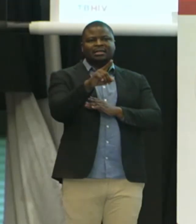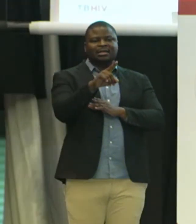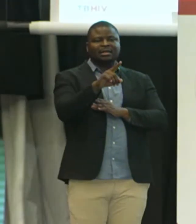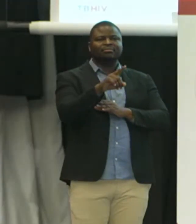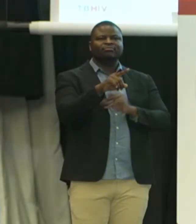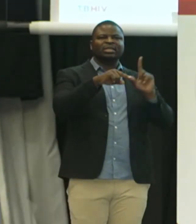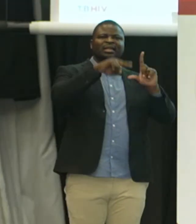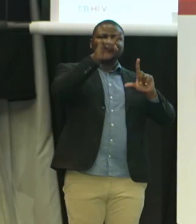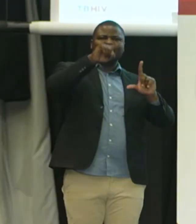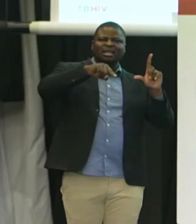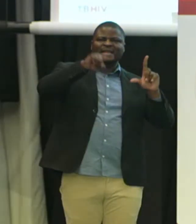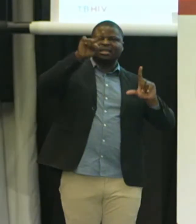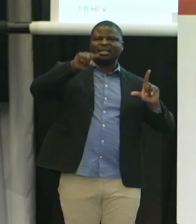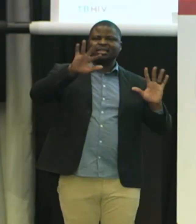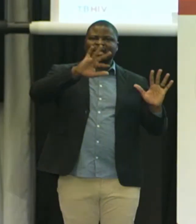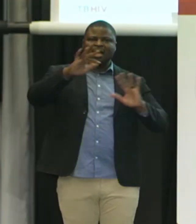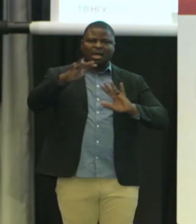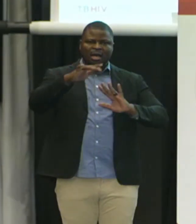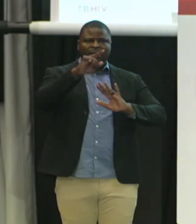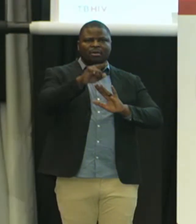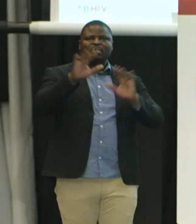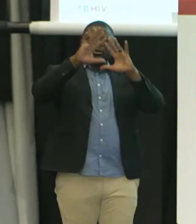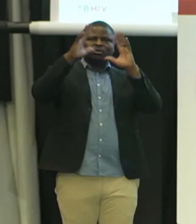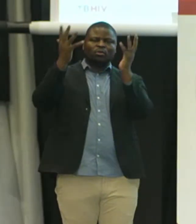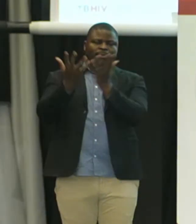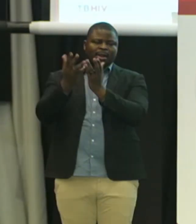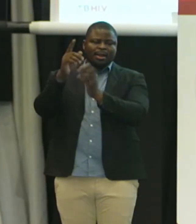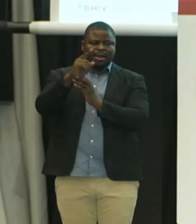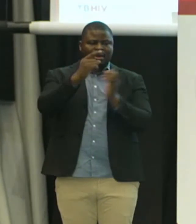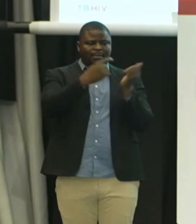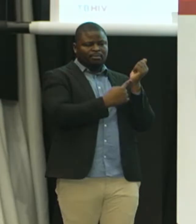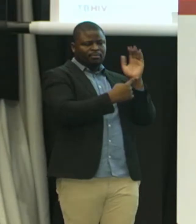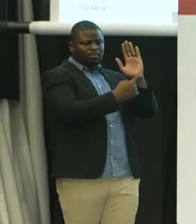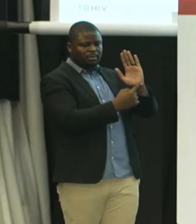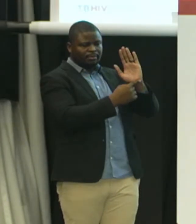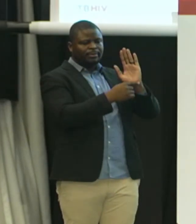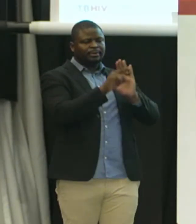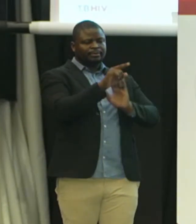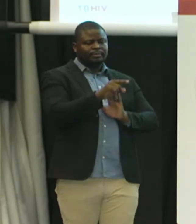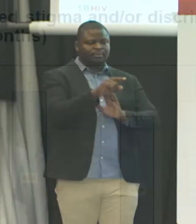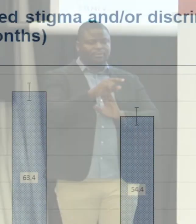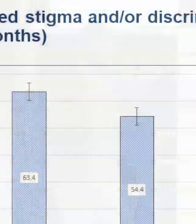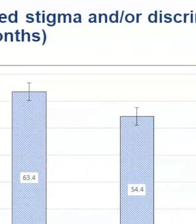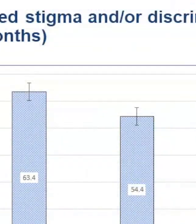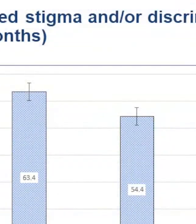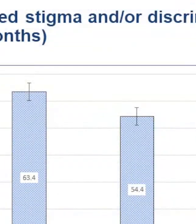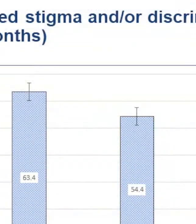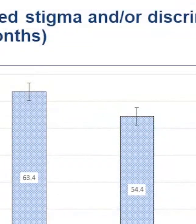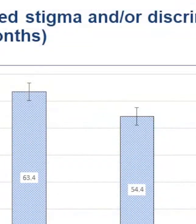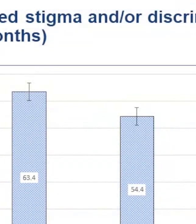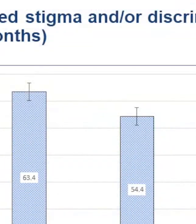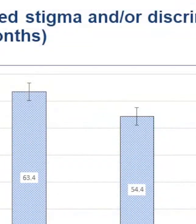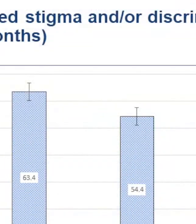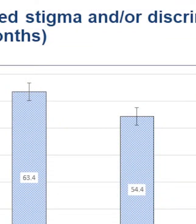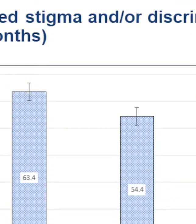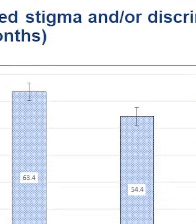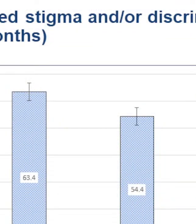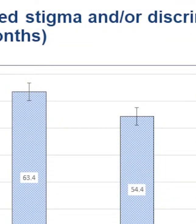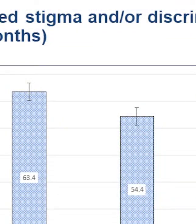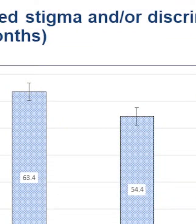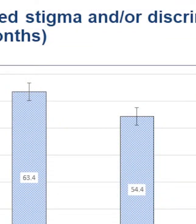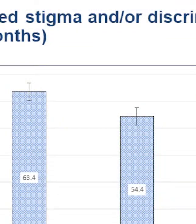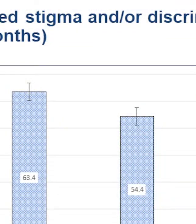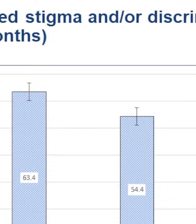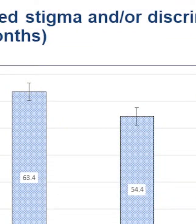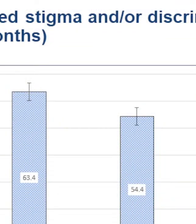indicators, and I have my notes and I've lost them now. So this global AIDS or GAM monitoring indicator,